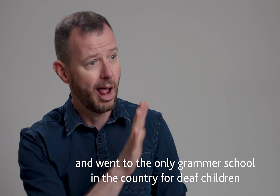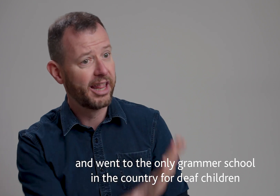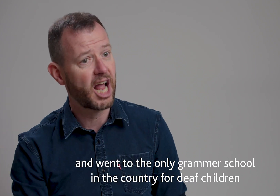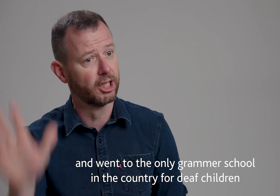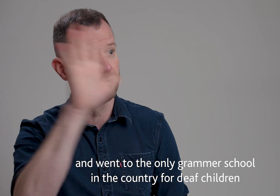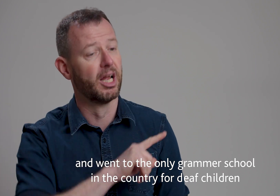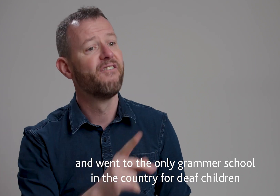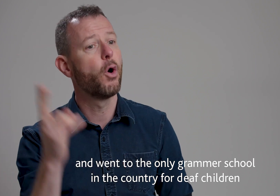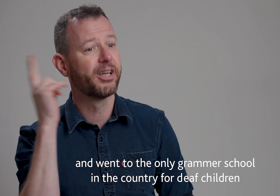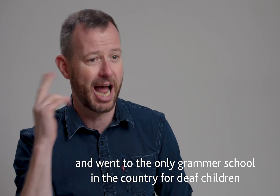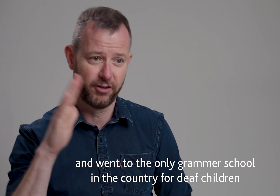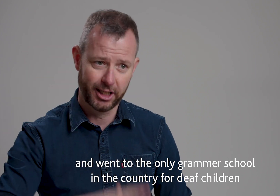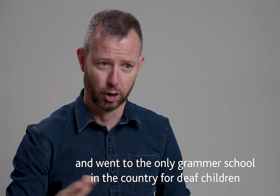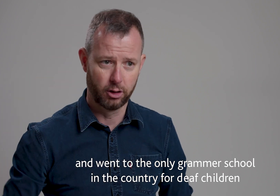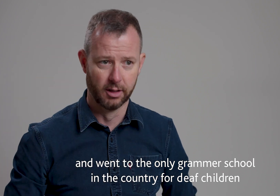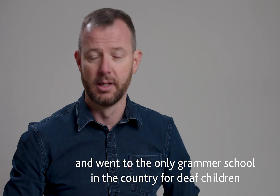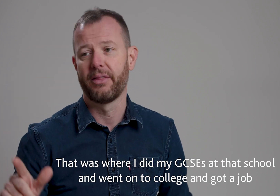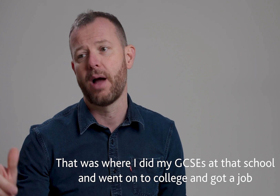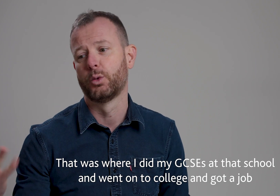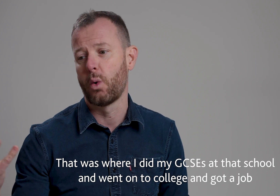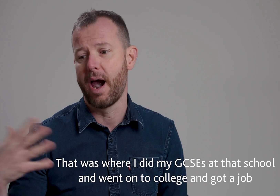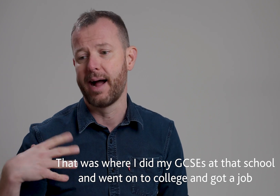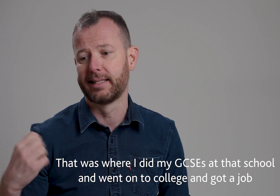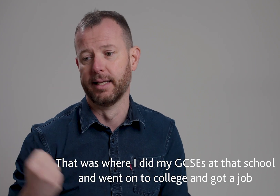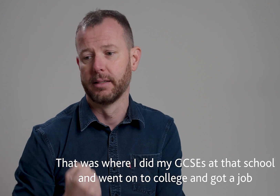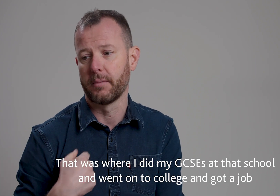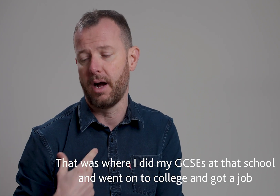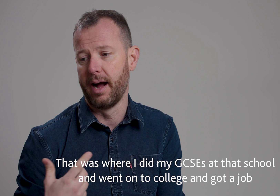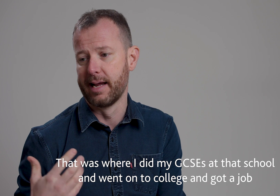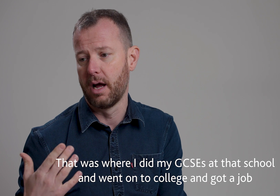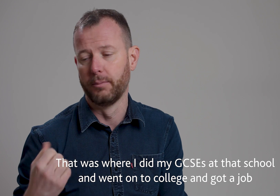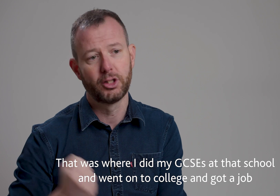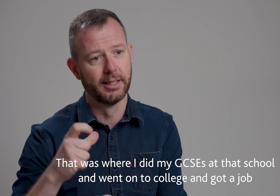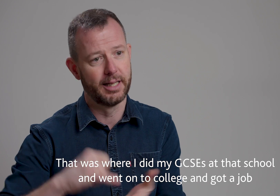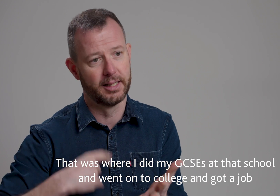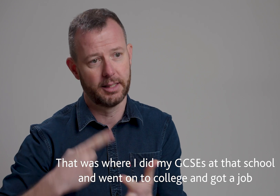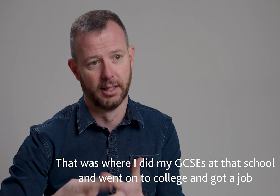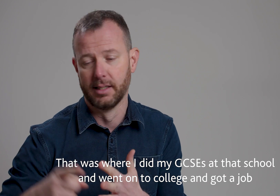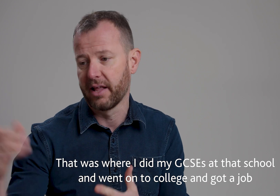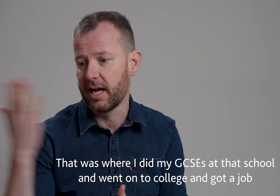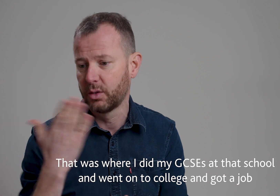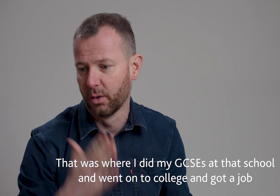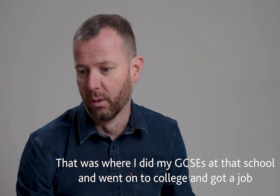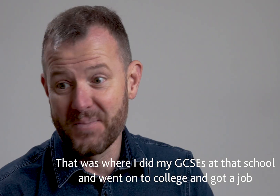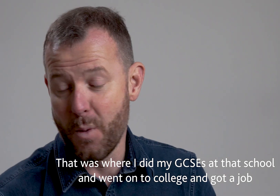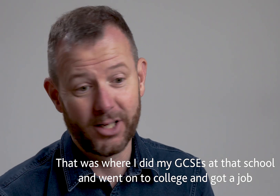the country for the doctors. That was why I did my GDSD at that store. Right on